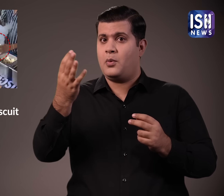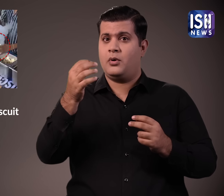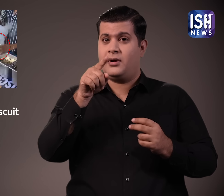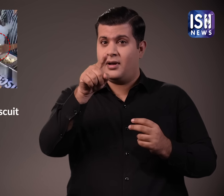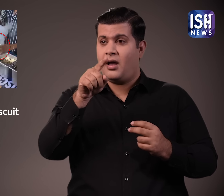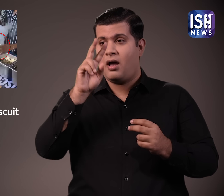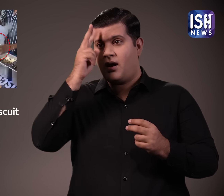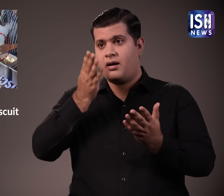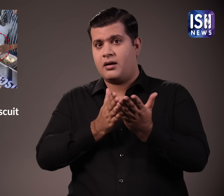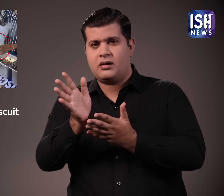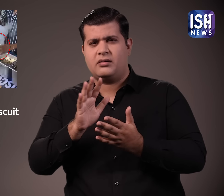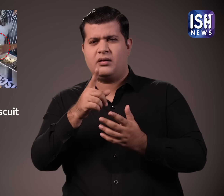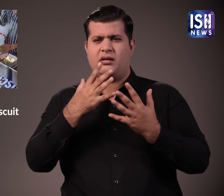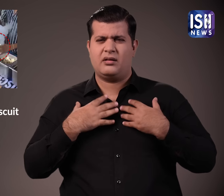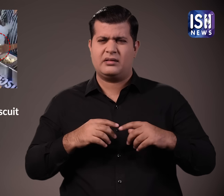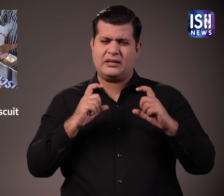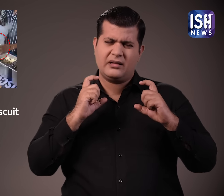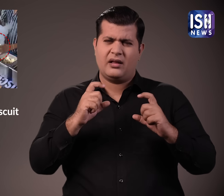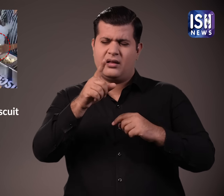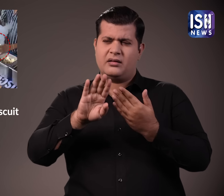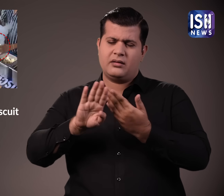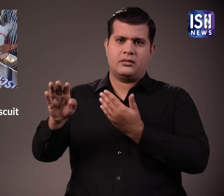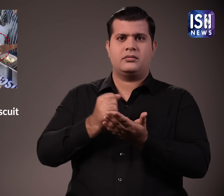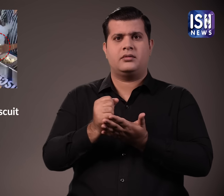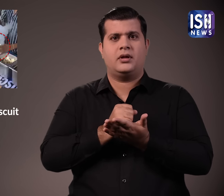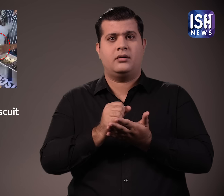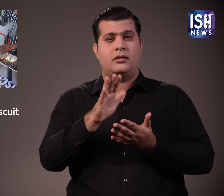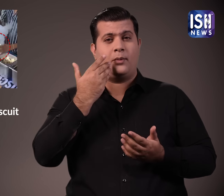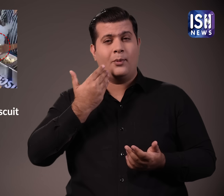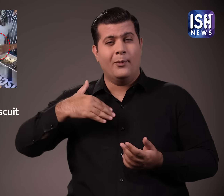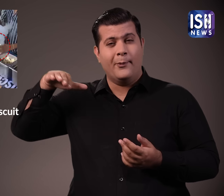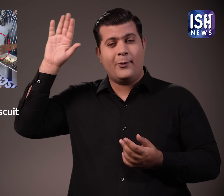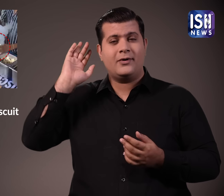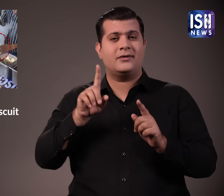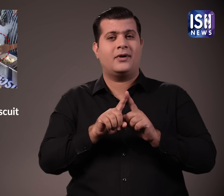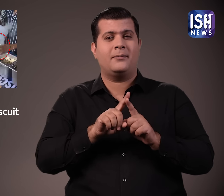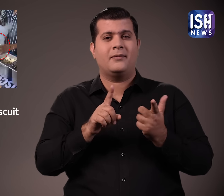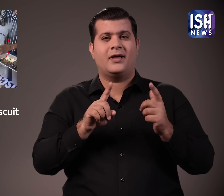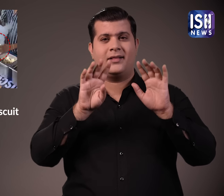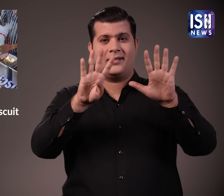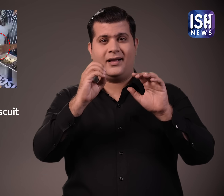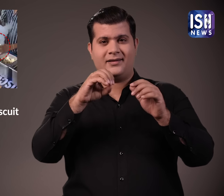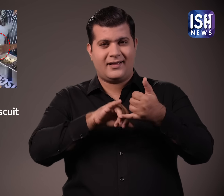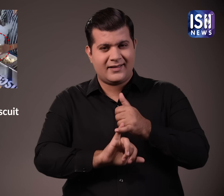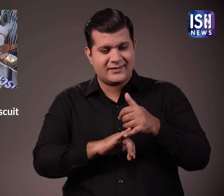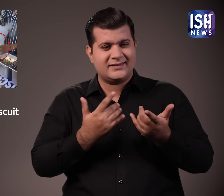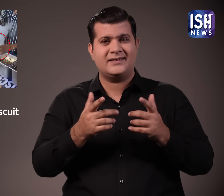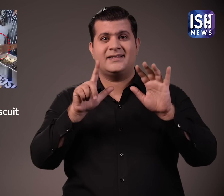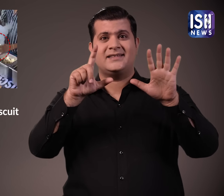Don't get carried away by these new food items, and better to avoid them and take care of your health. In olden days, during 90s,